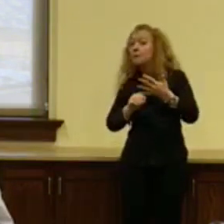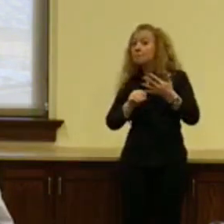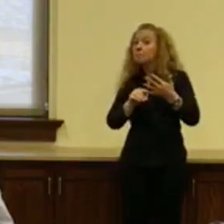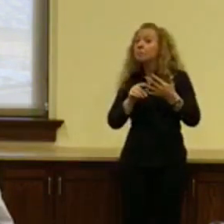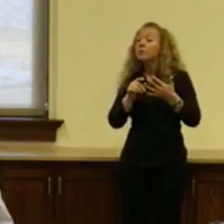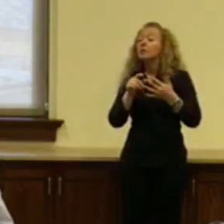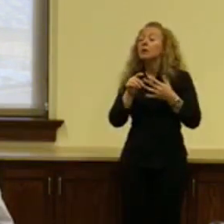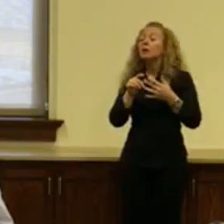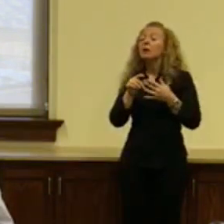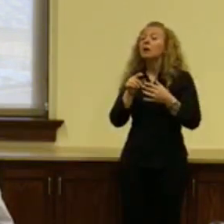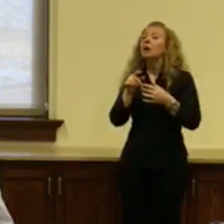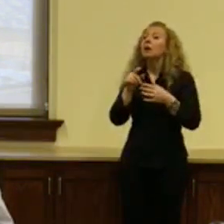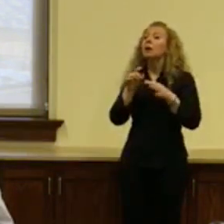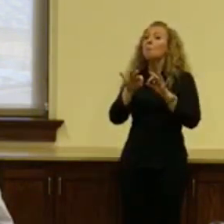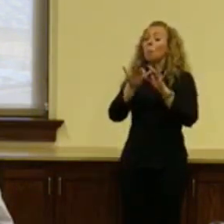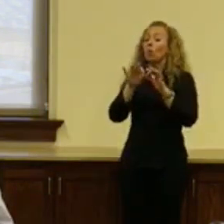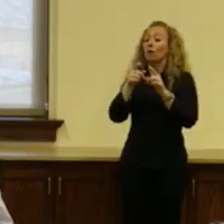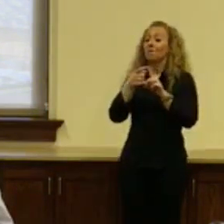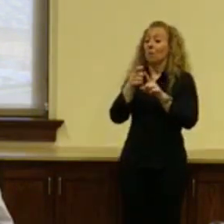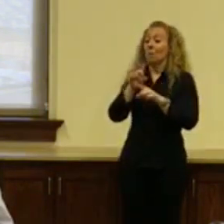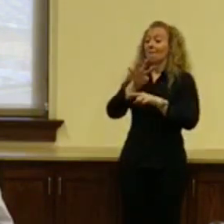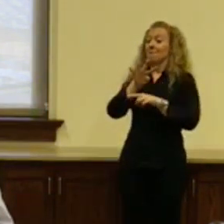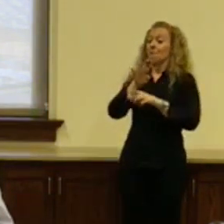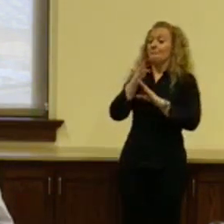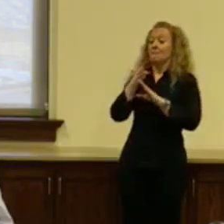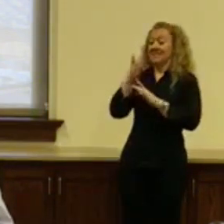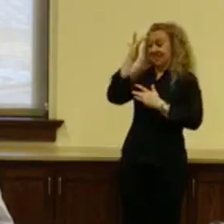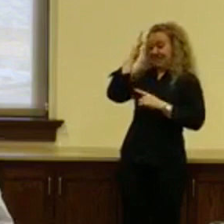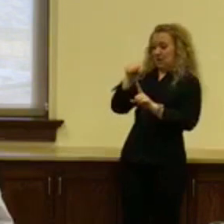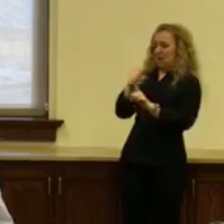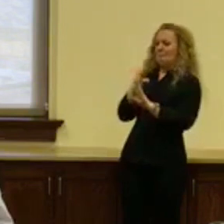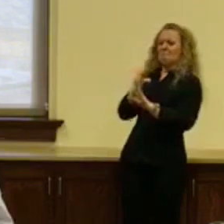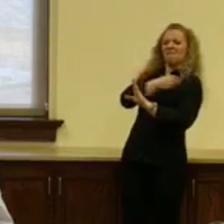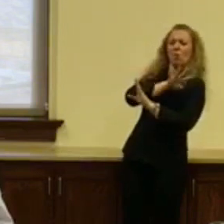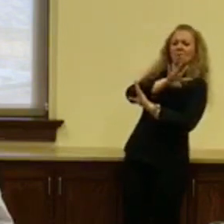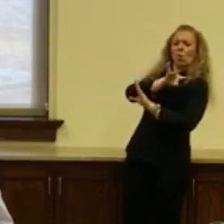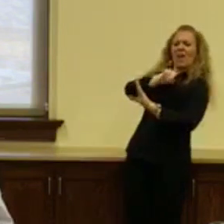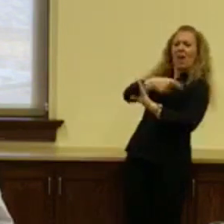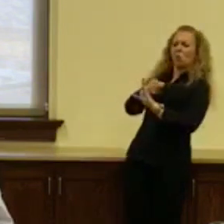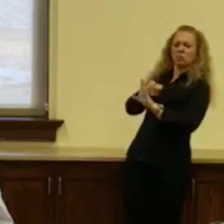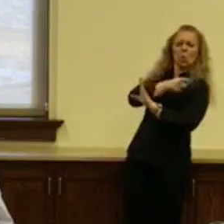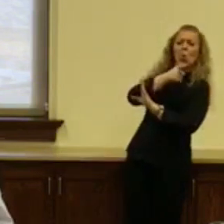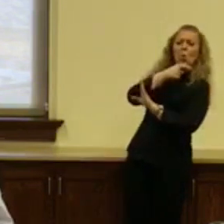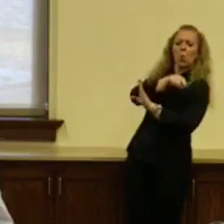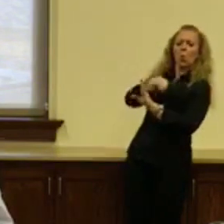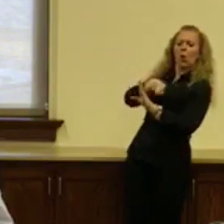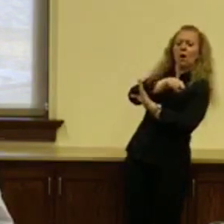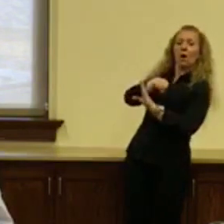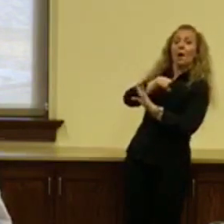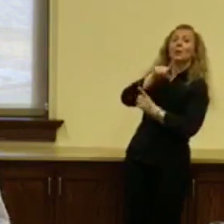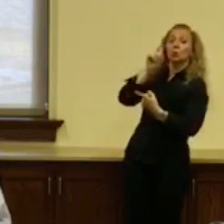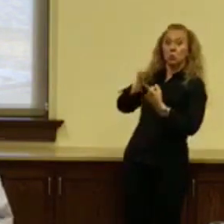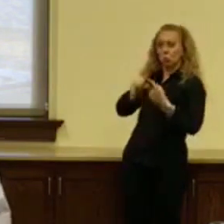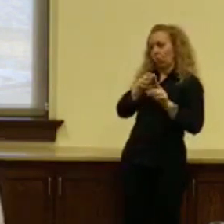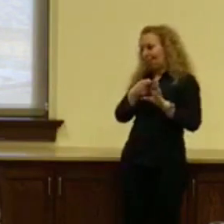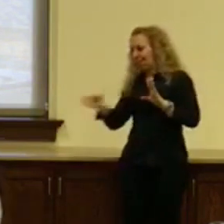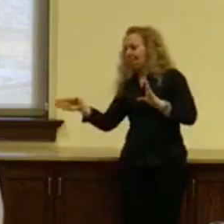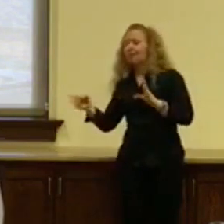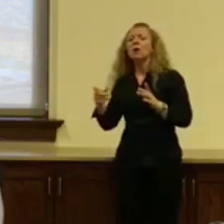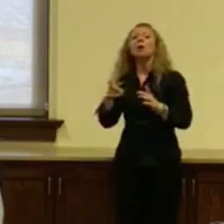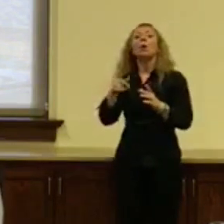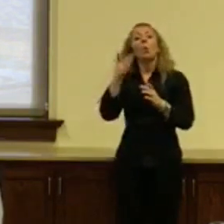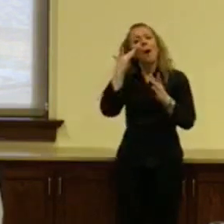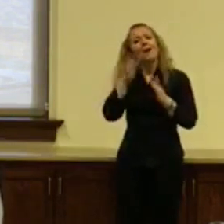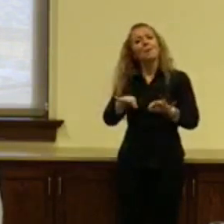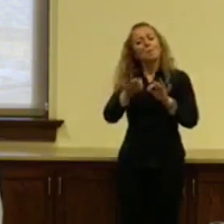48 hours before they felt sick and further on. So we're trying to recognize that you can have spread before you have symptoms. And by